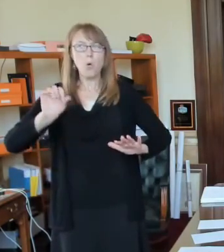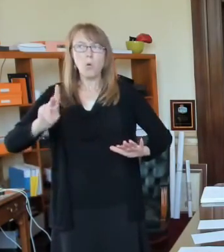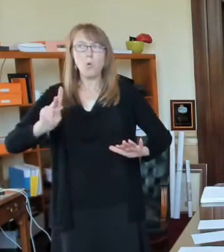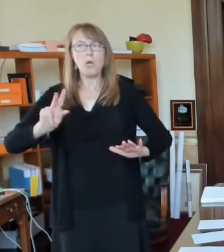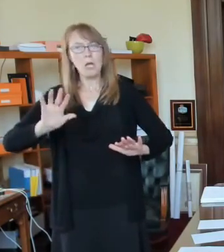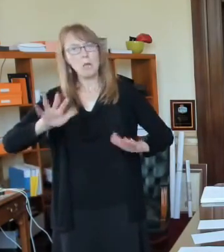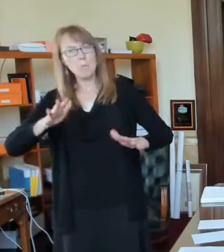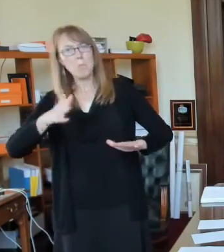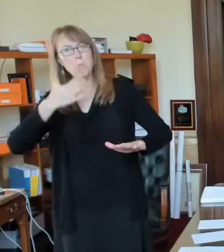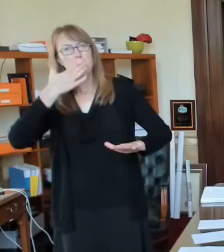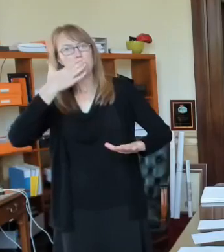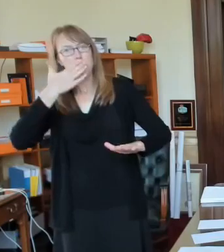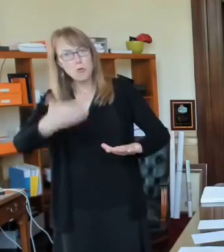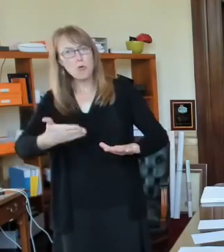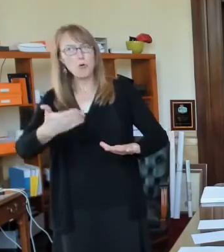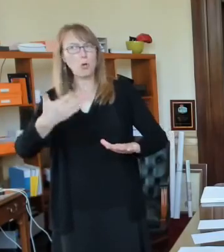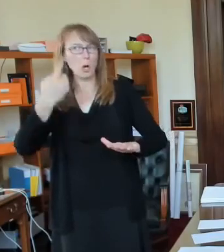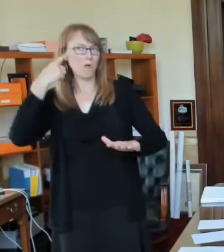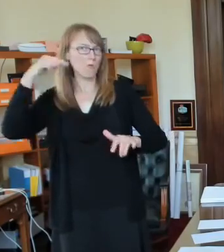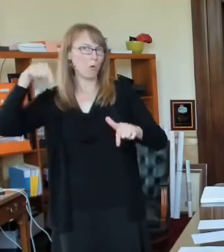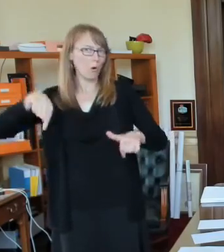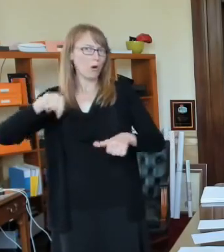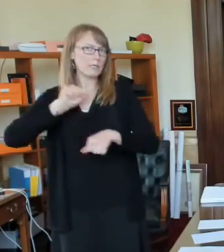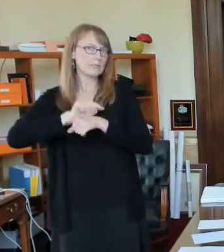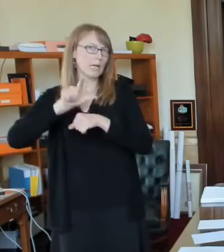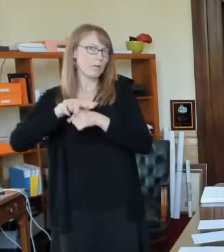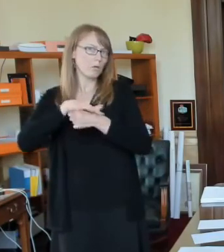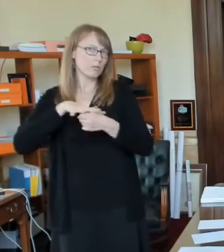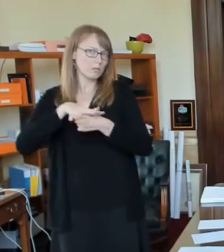Louis region. So for the numbers,